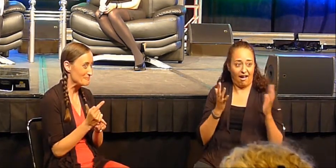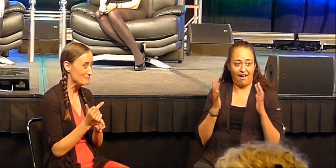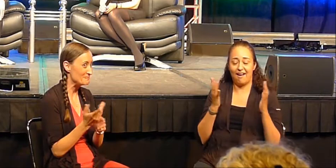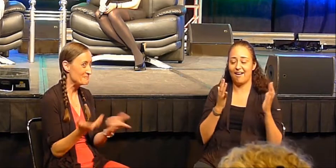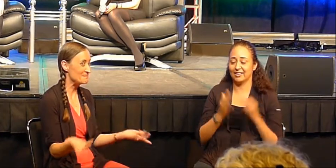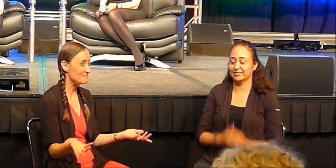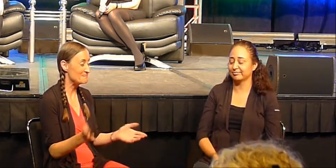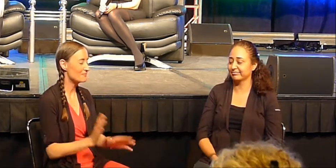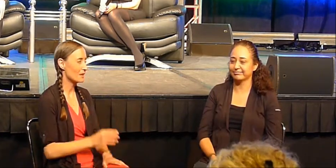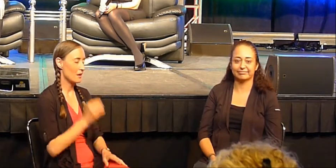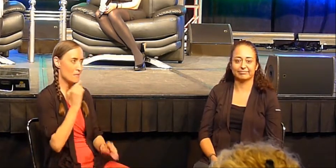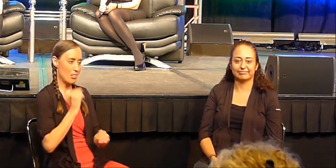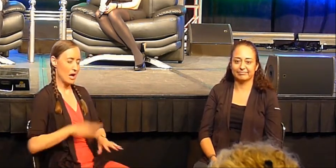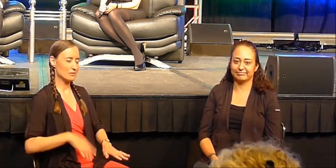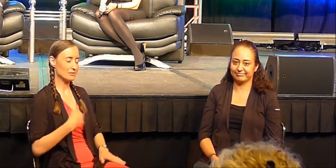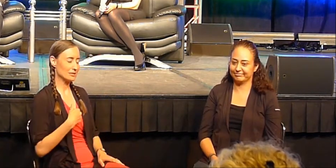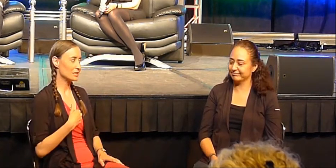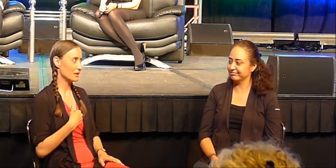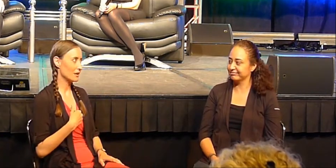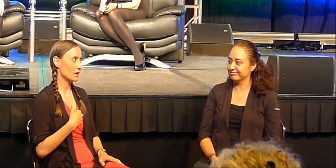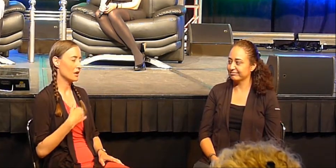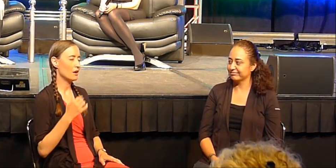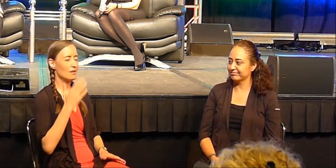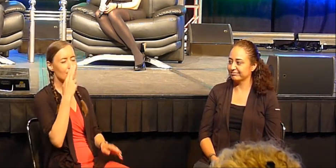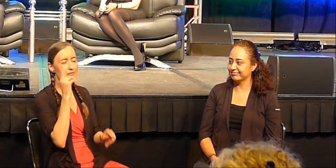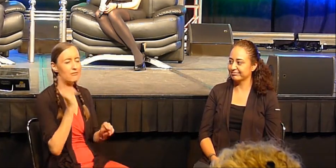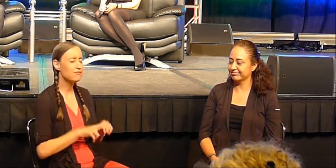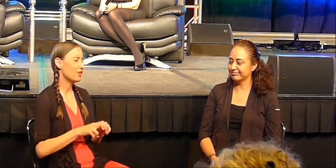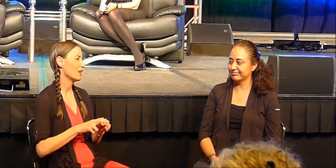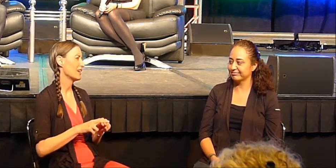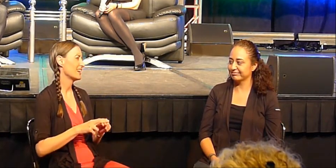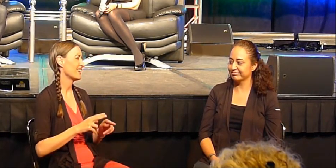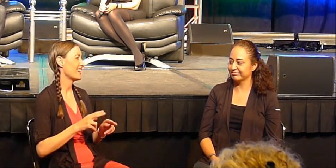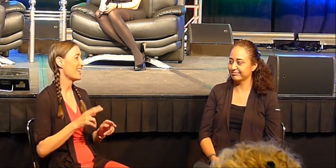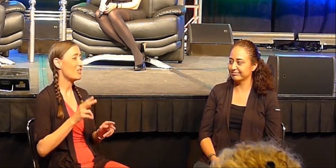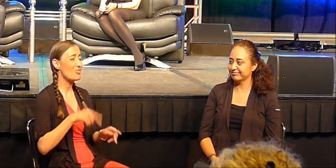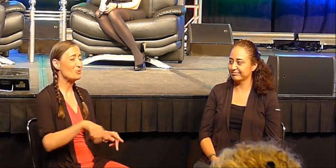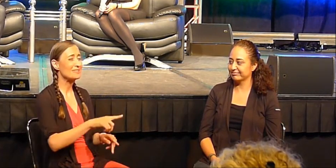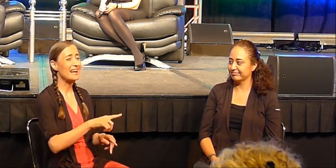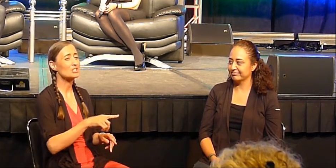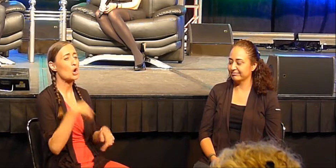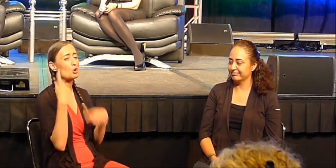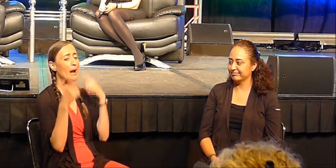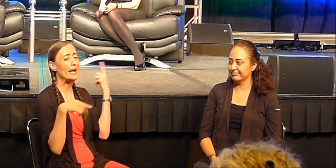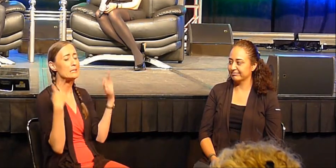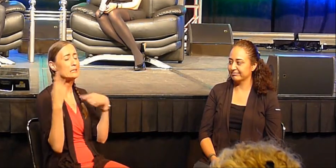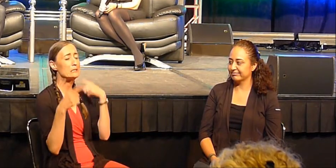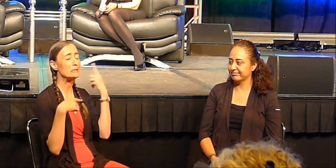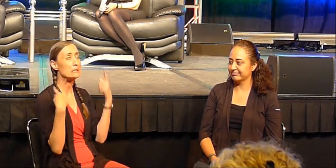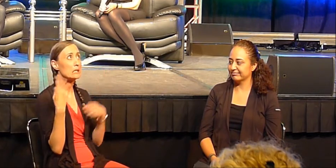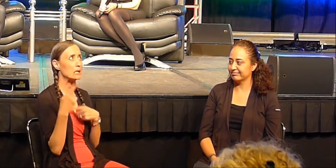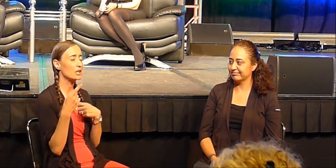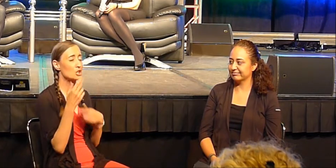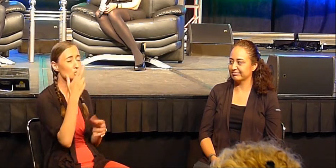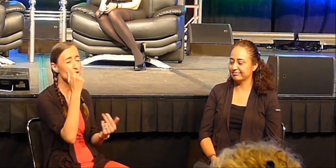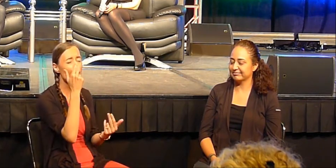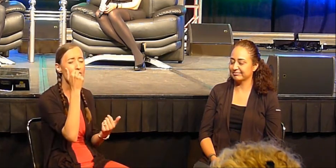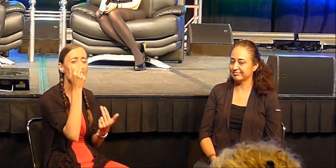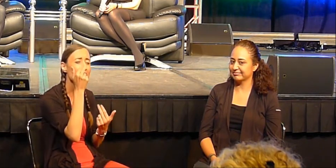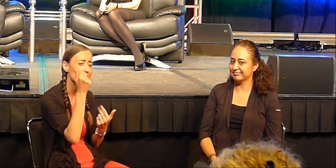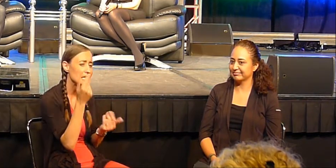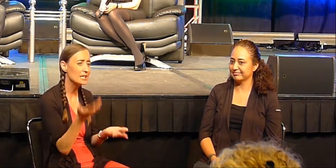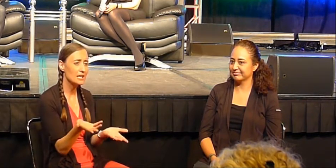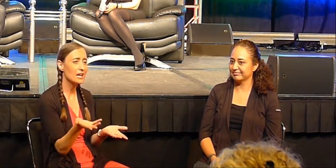Yeah, very, very blessed. Lovely role, desperate, great fun to play. And those guys were crazy. I mean, so funny. I'll